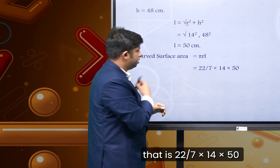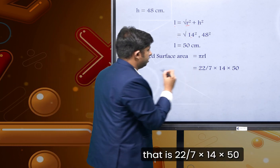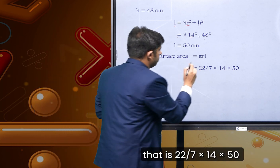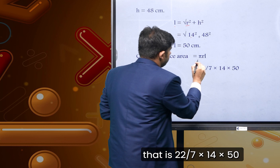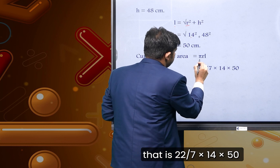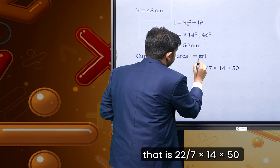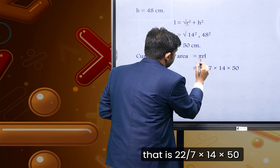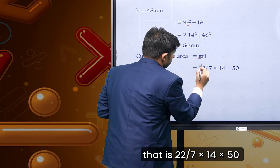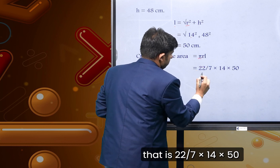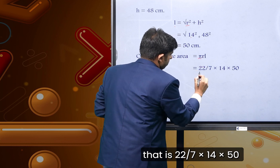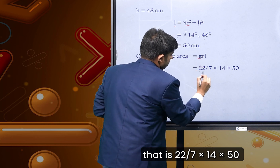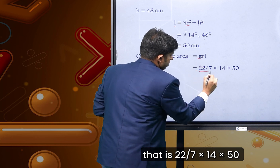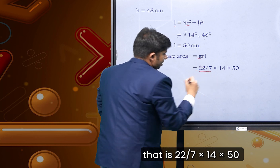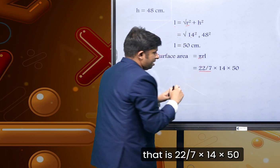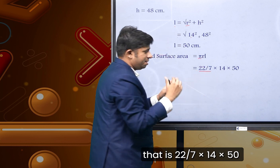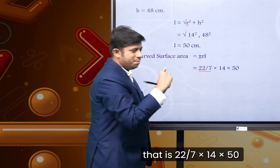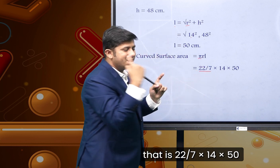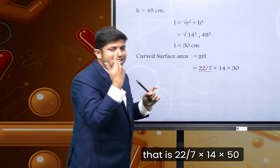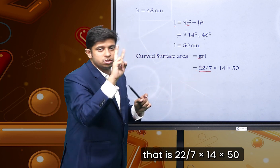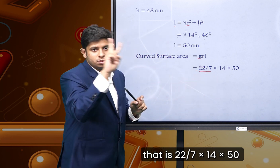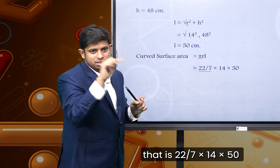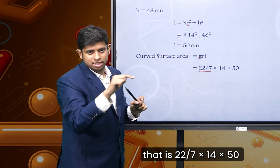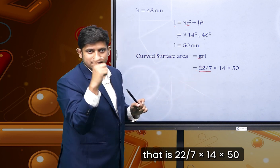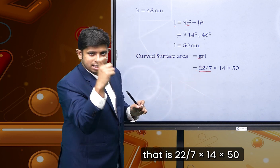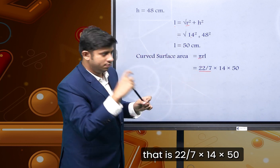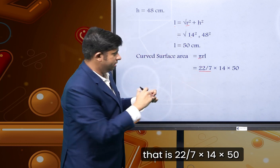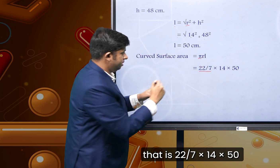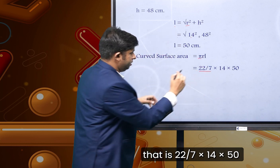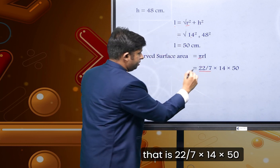That is 22 by 7 into 14 into 50.